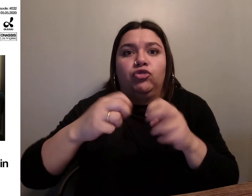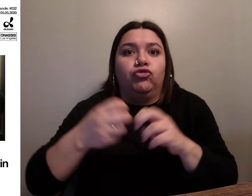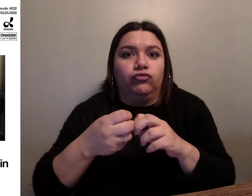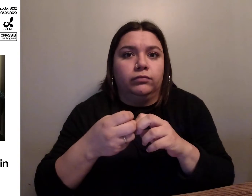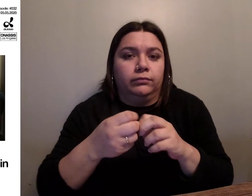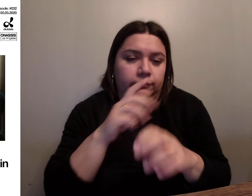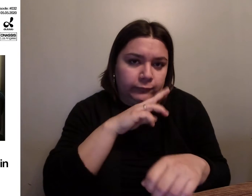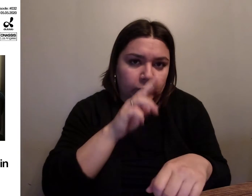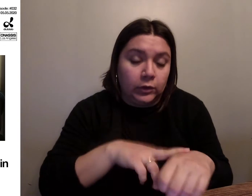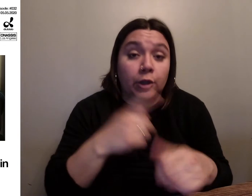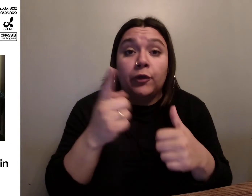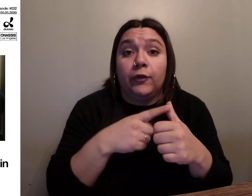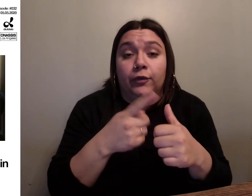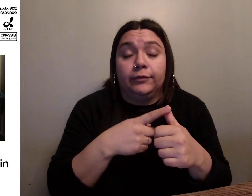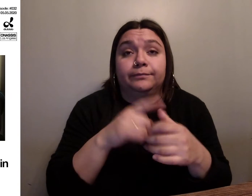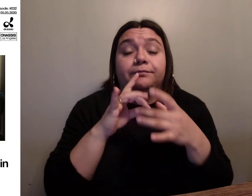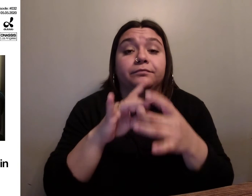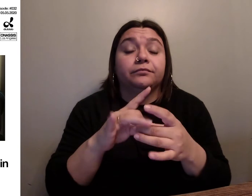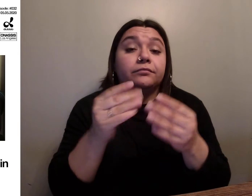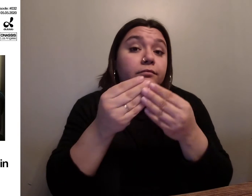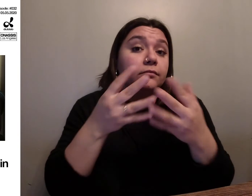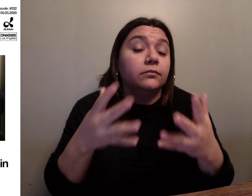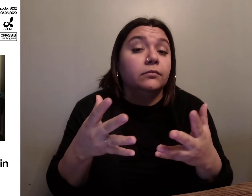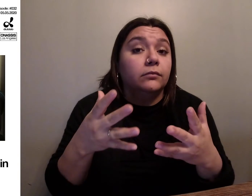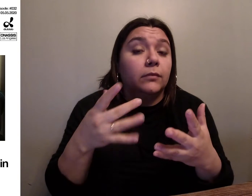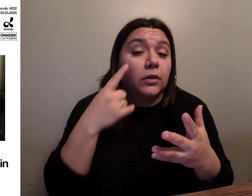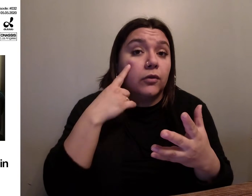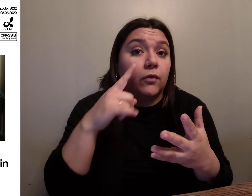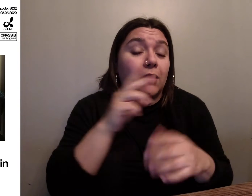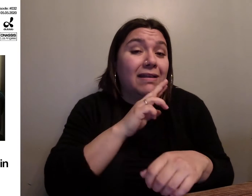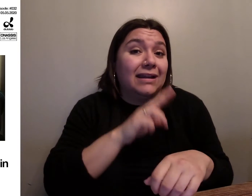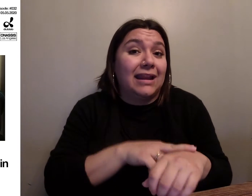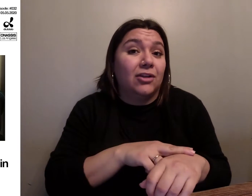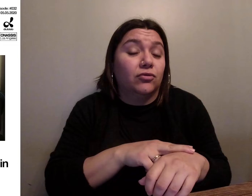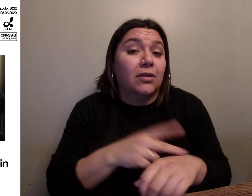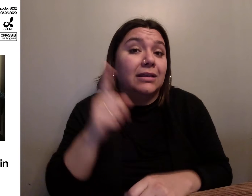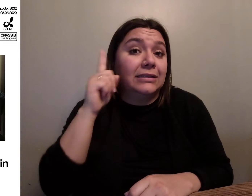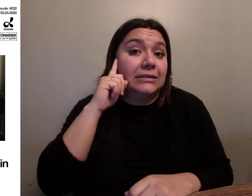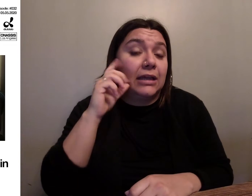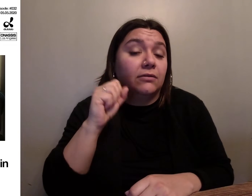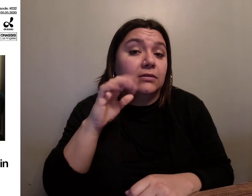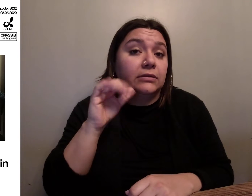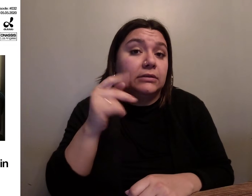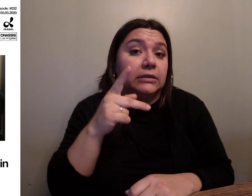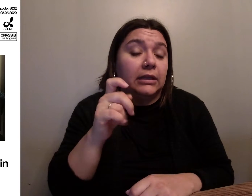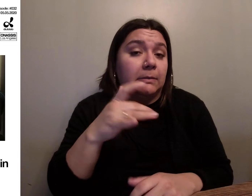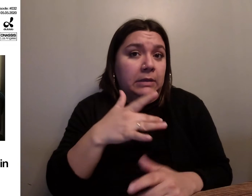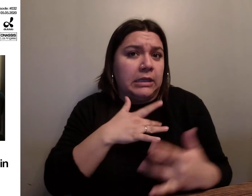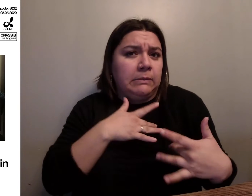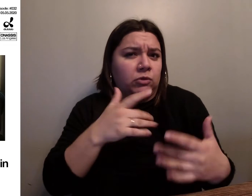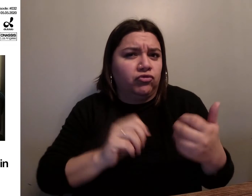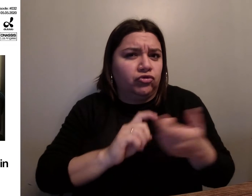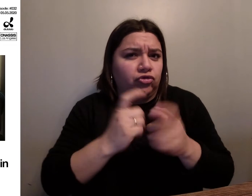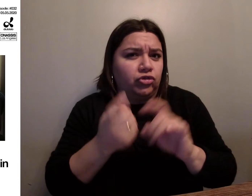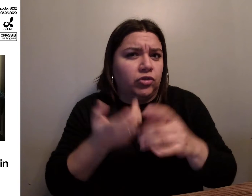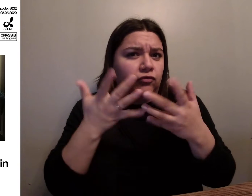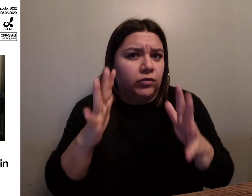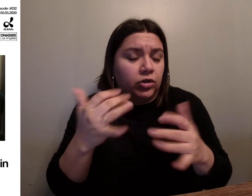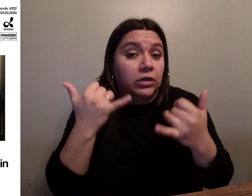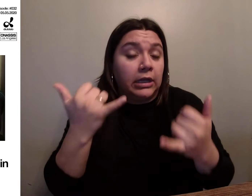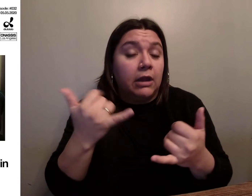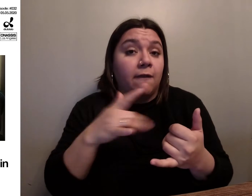natural soundscapes. Mostly they've just changed. They've become overwhelmed by human noise, and